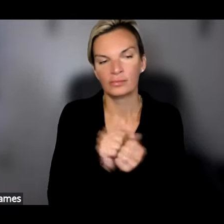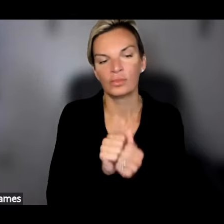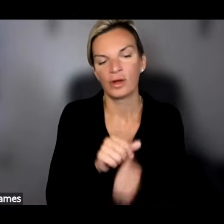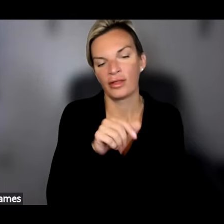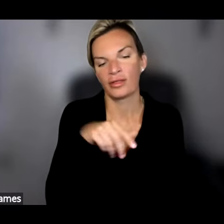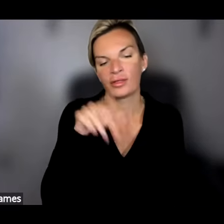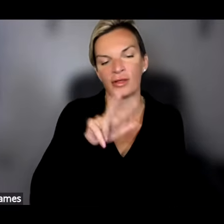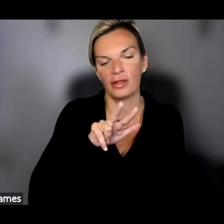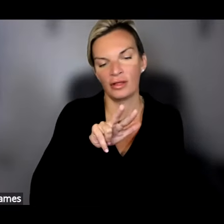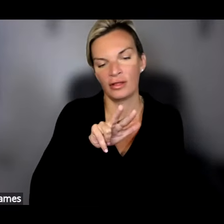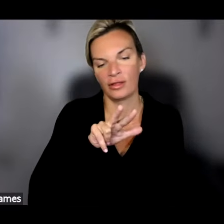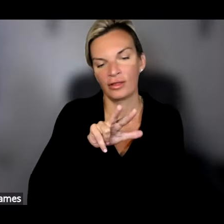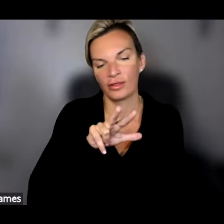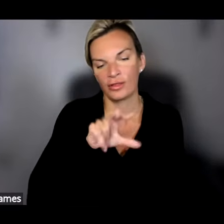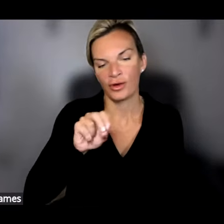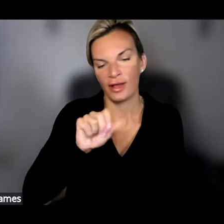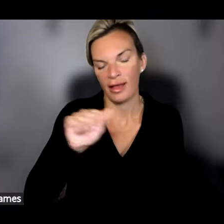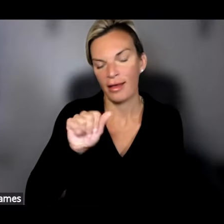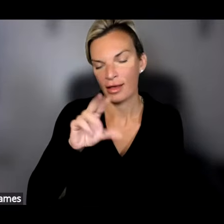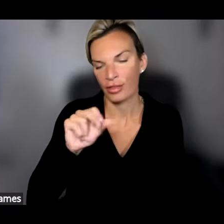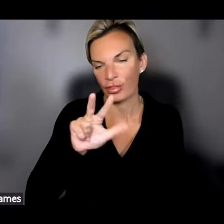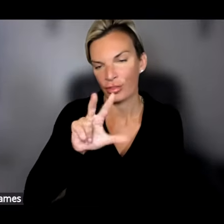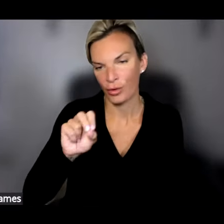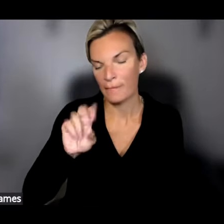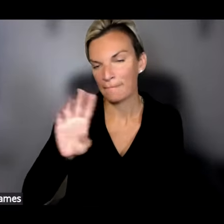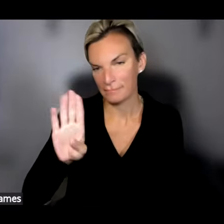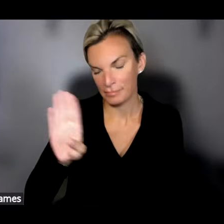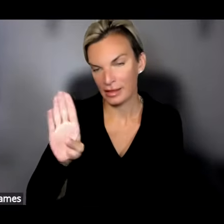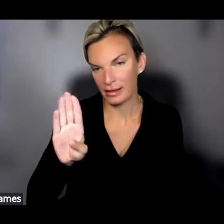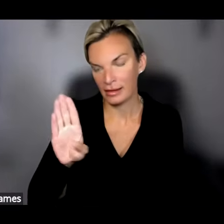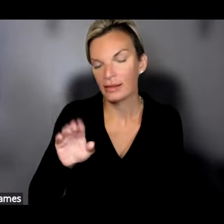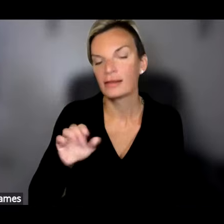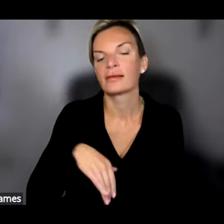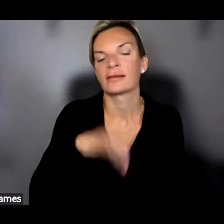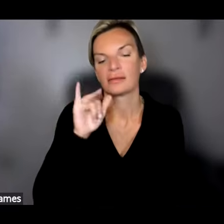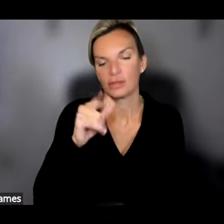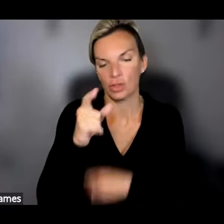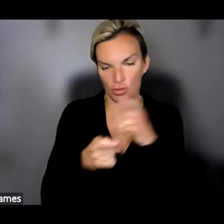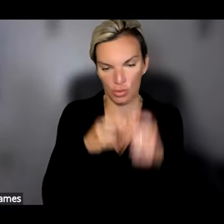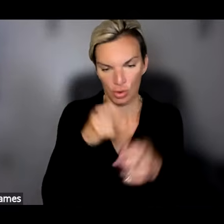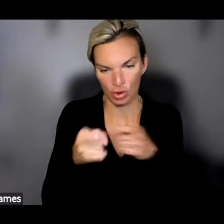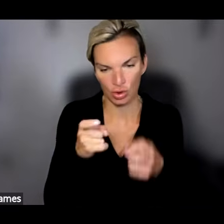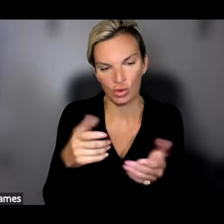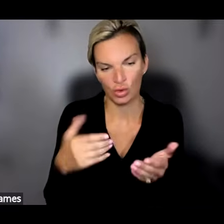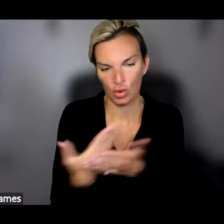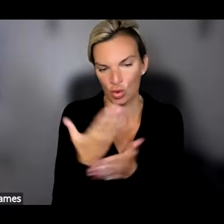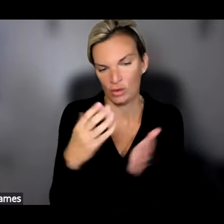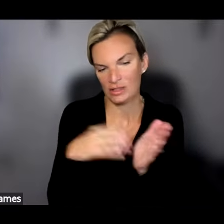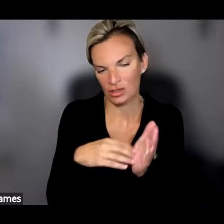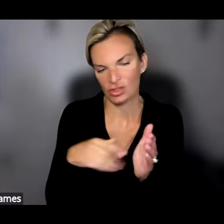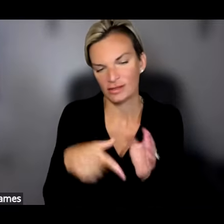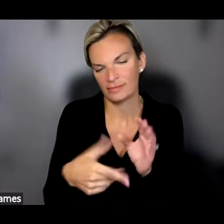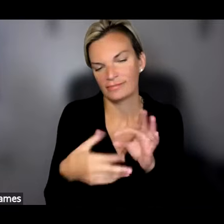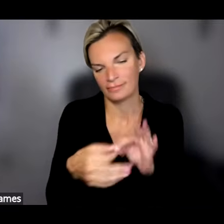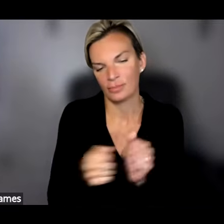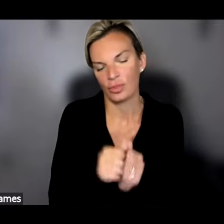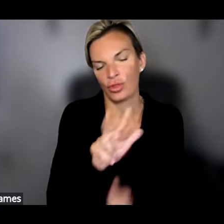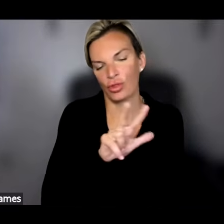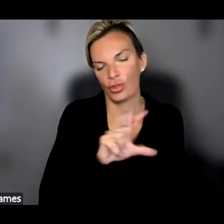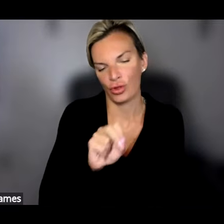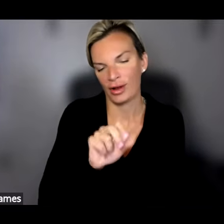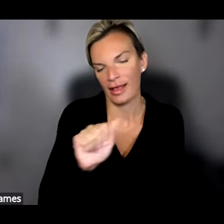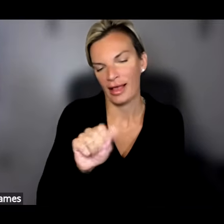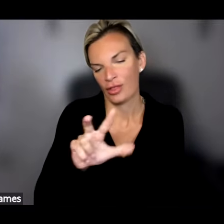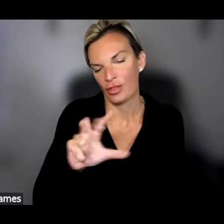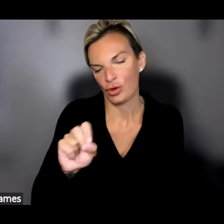and 30B. The contribution bullet point corresponds to new sections 30A and 30B, which the proposal inserts after